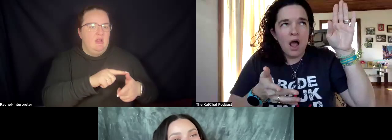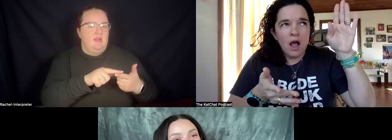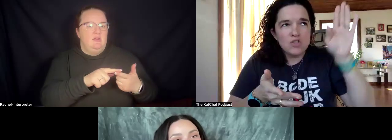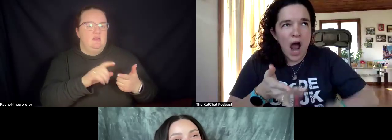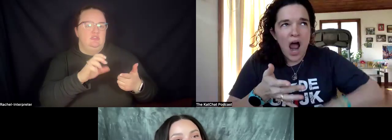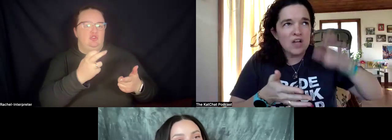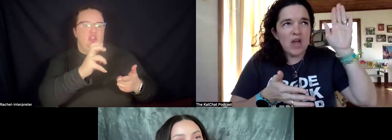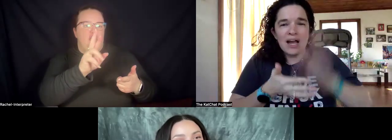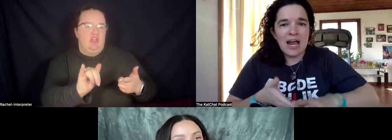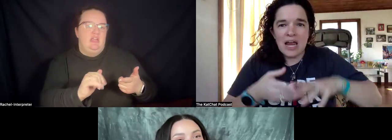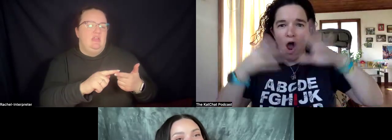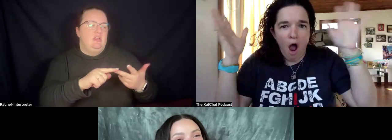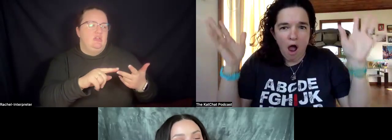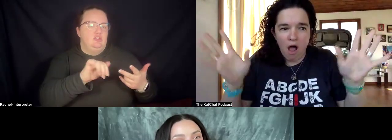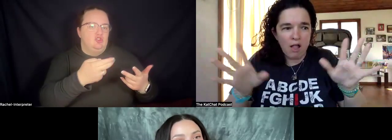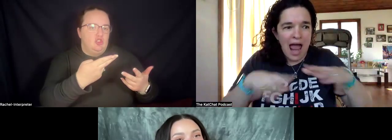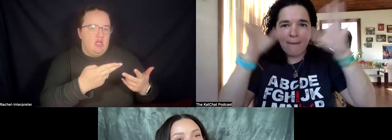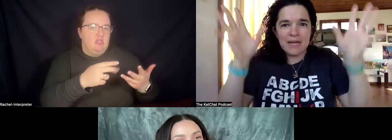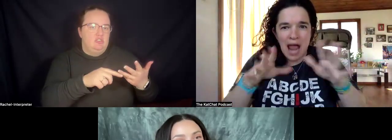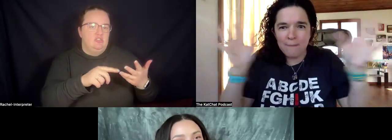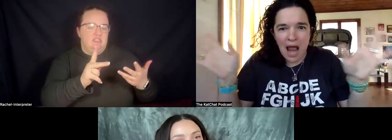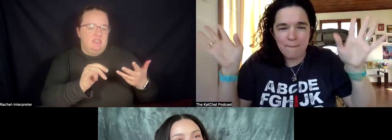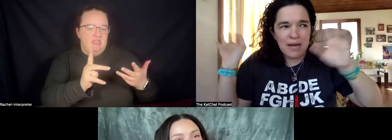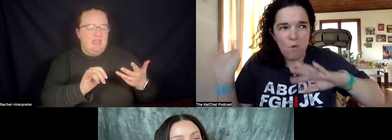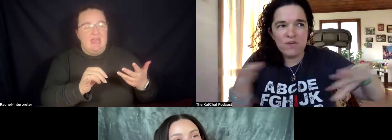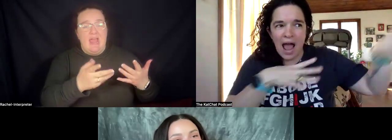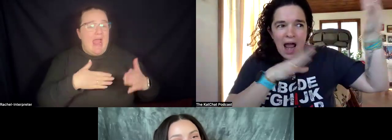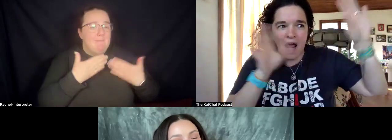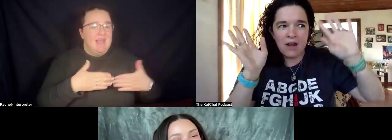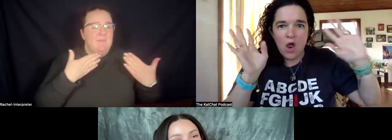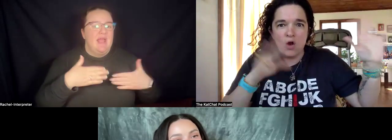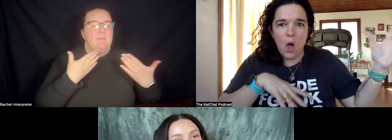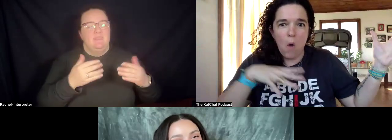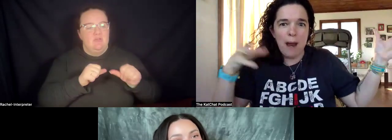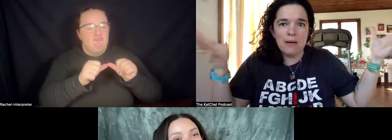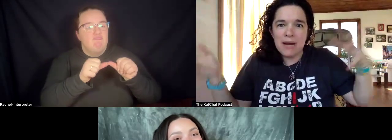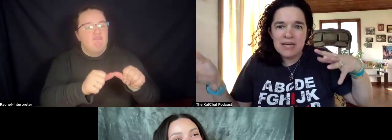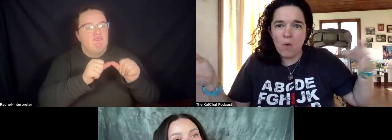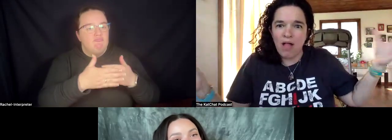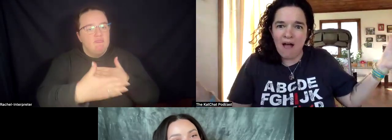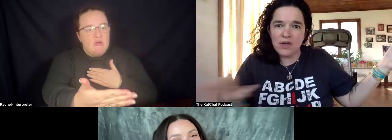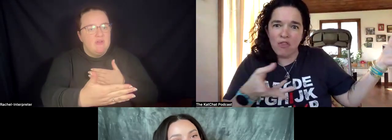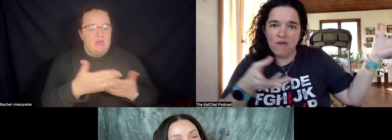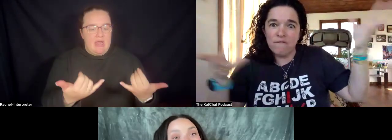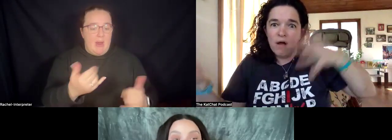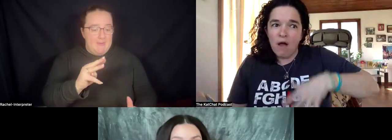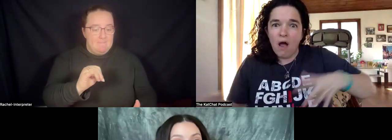Jerry, Josh, and Kiki are happy, moving on. No, maybe Mindy will